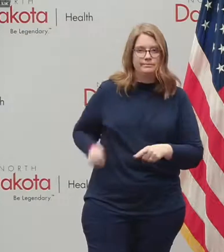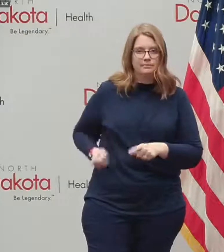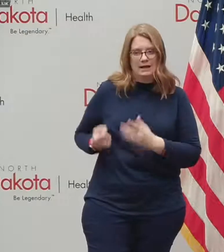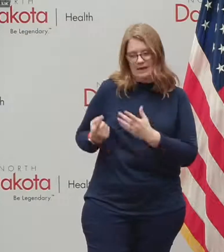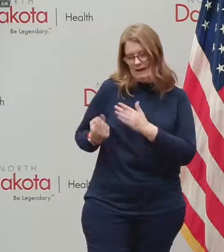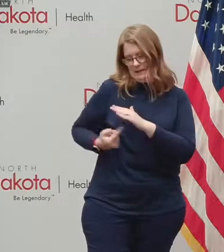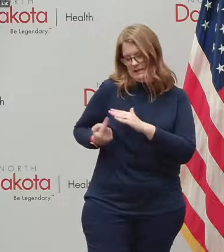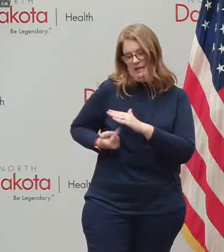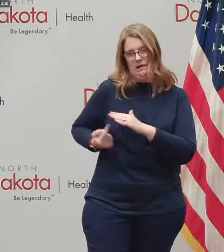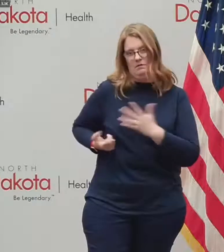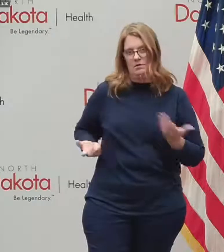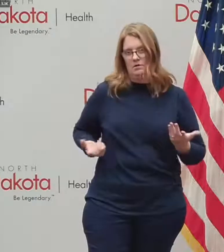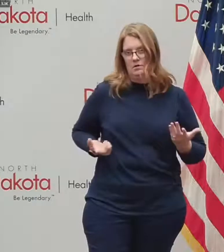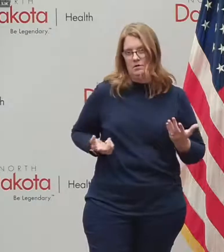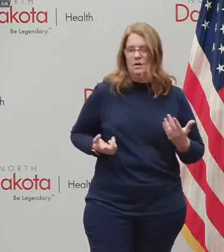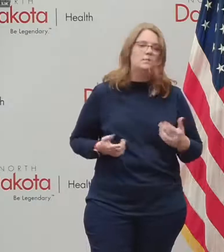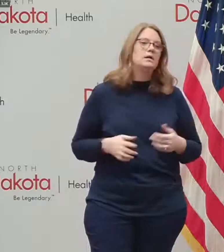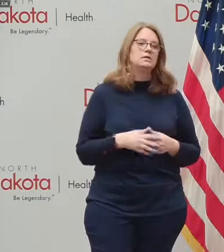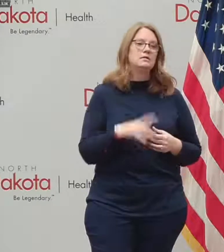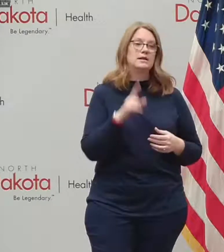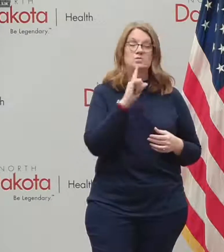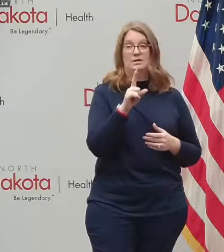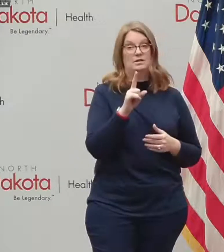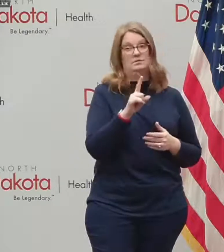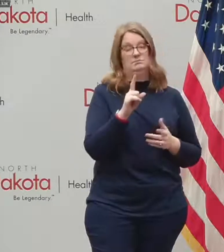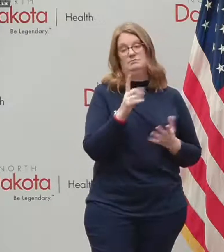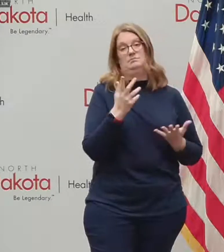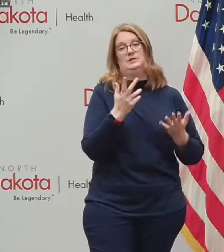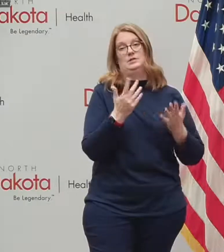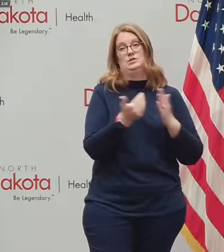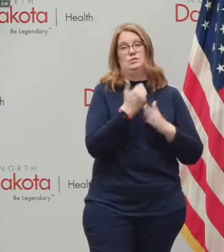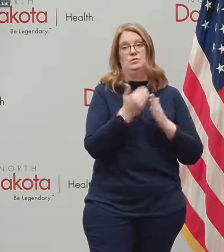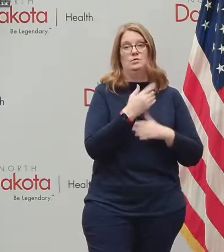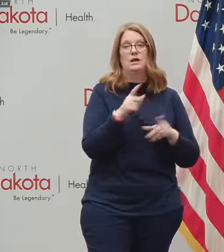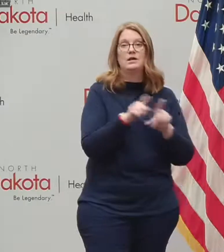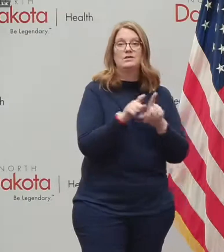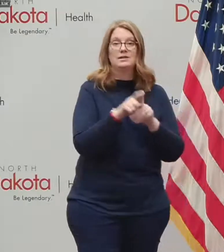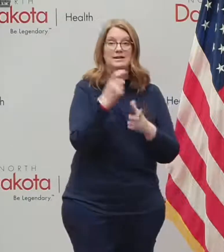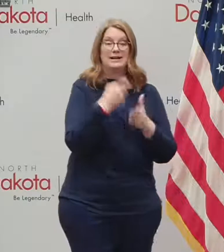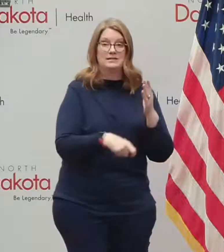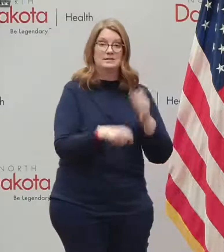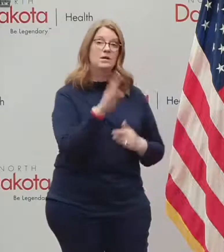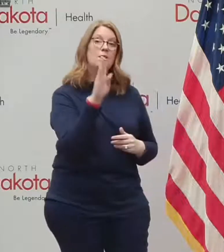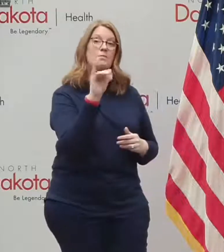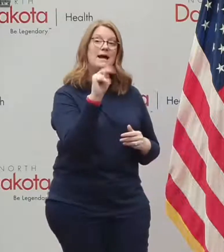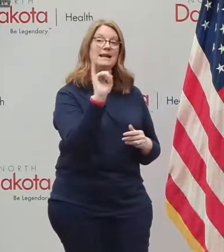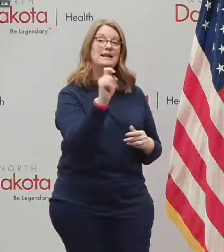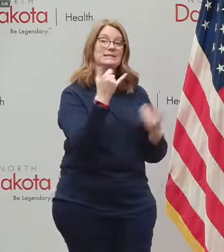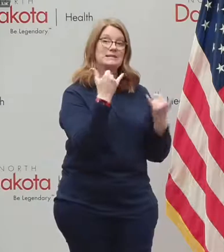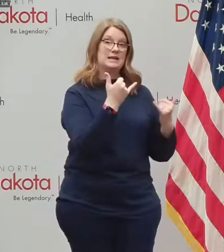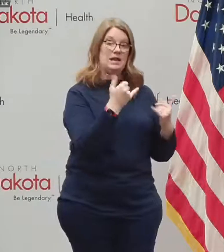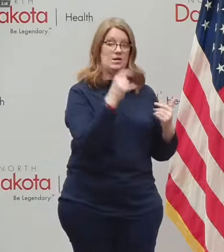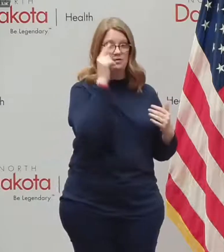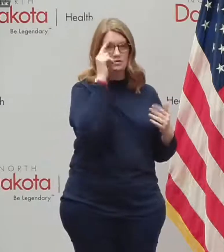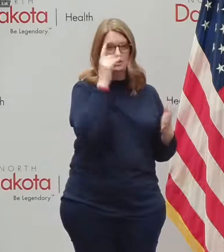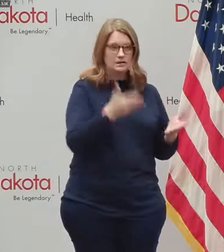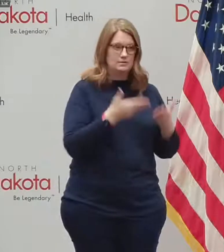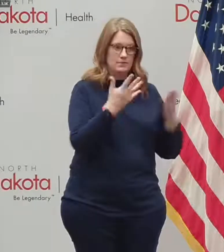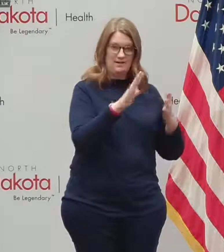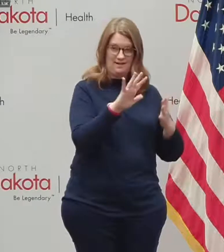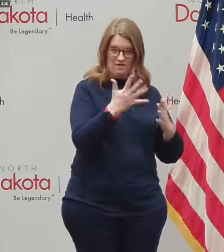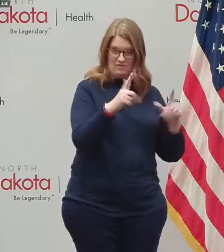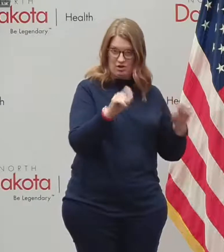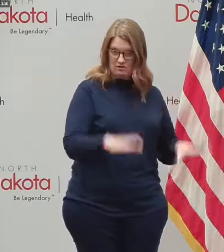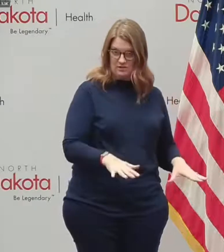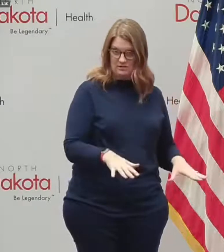like I said, it's a whole new game changer. The other thing is on cost. Binax Now was being offered as a $5